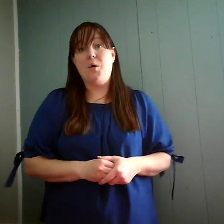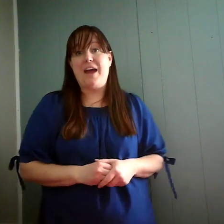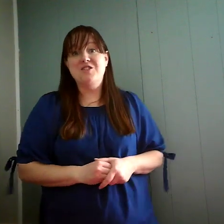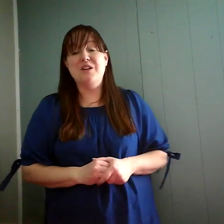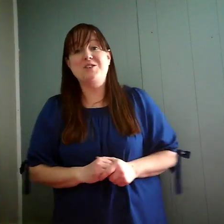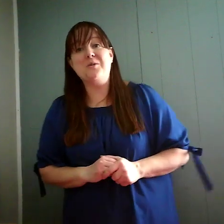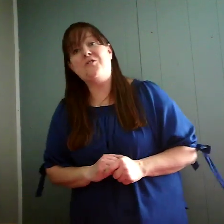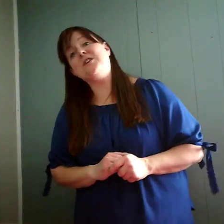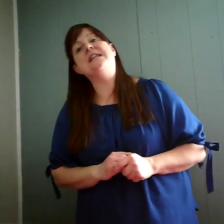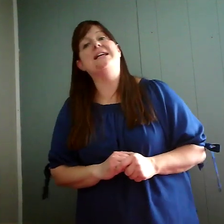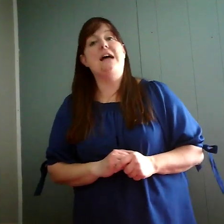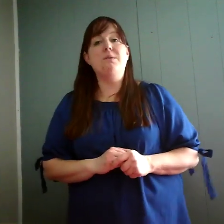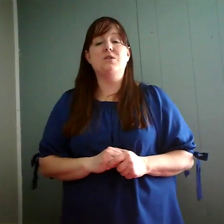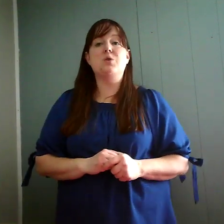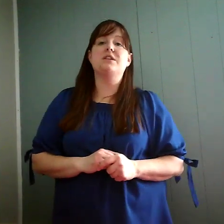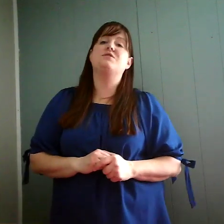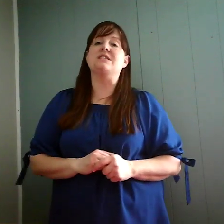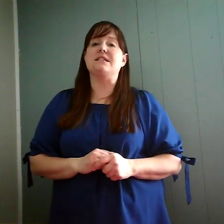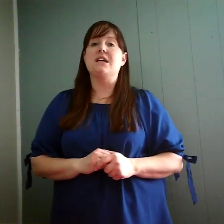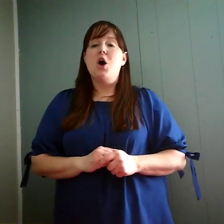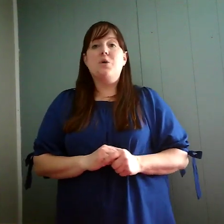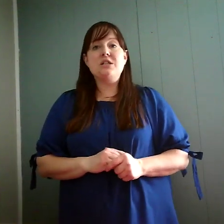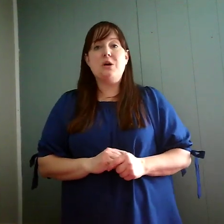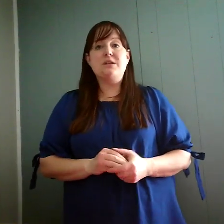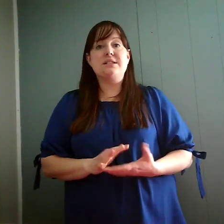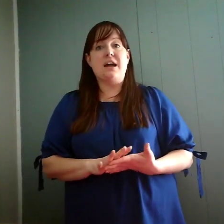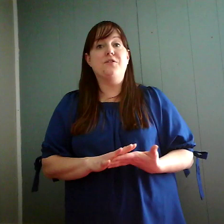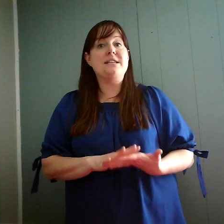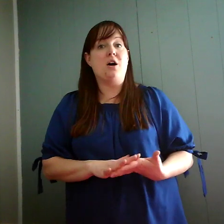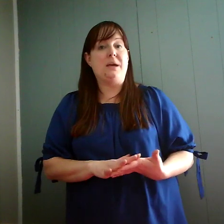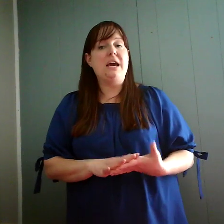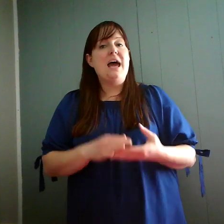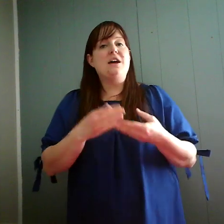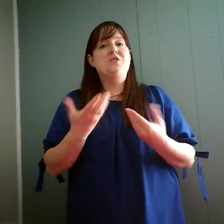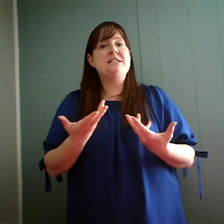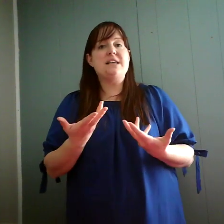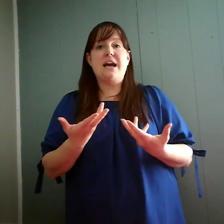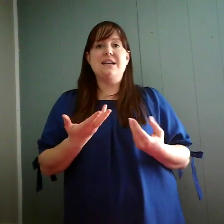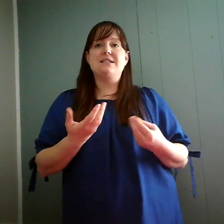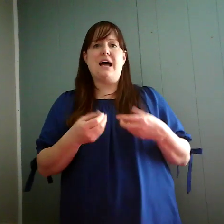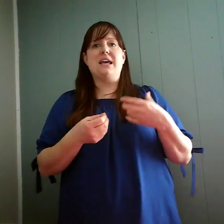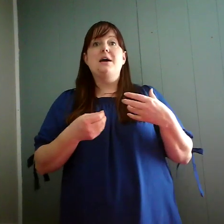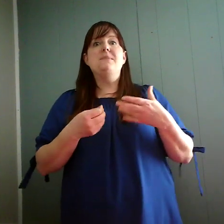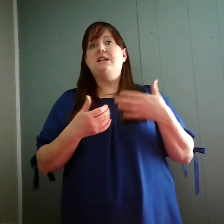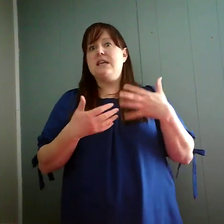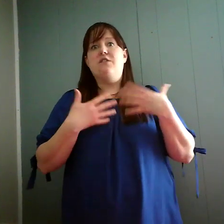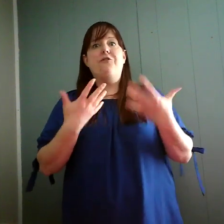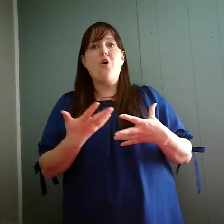Okay, so let's start with the first line, tell me the stories of Jesus. We're going to start with the sign for tell me. Now this sign is means